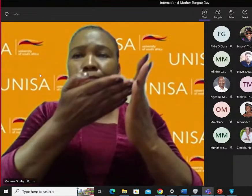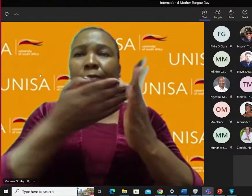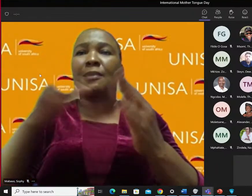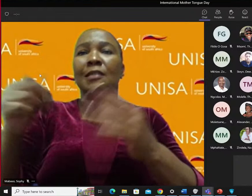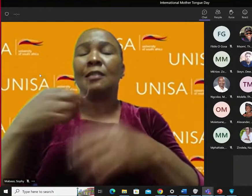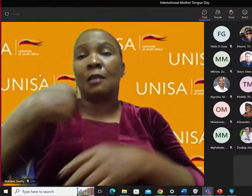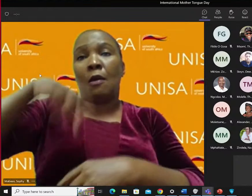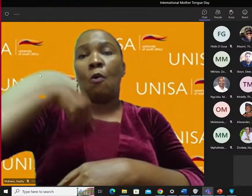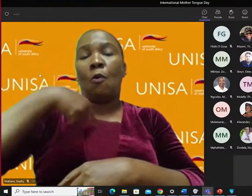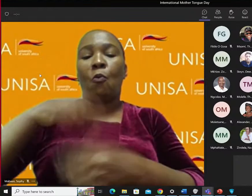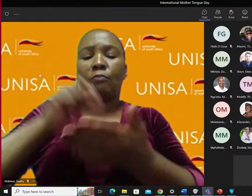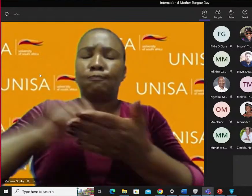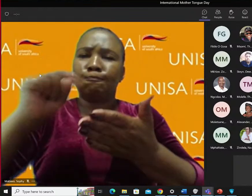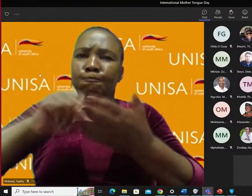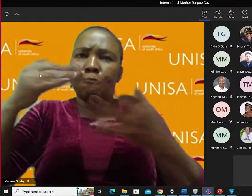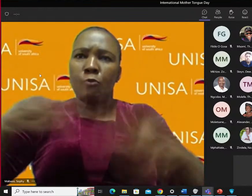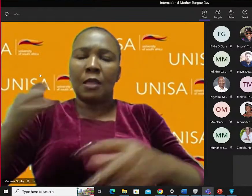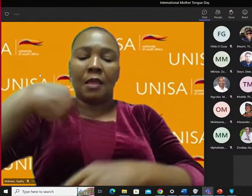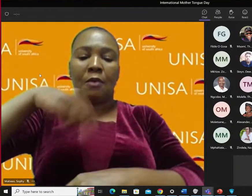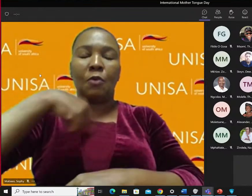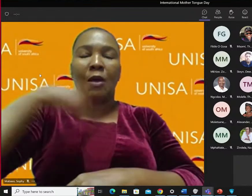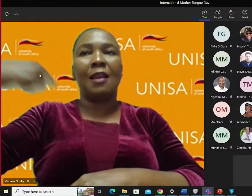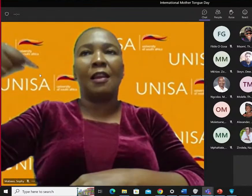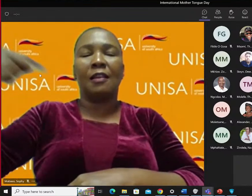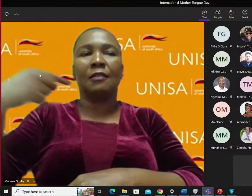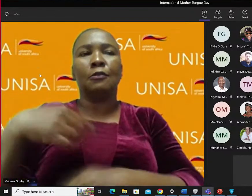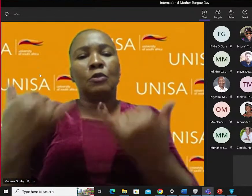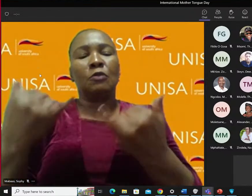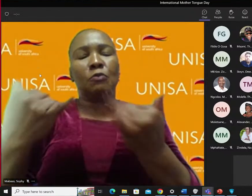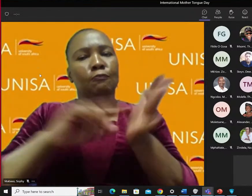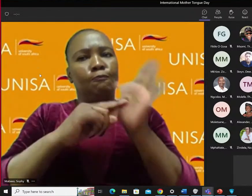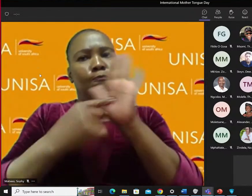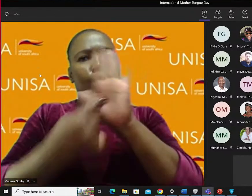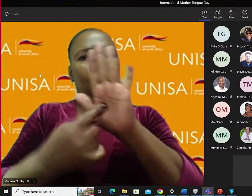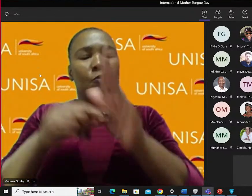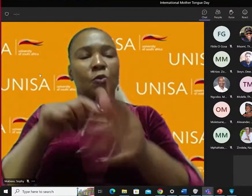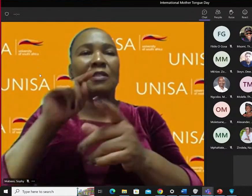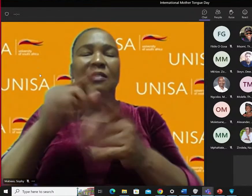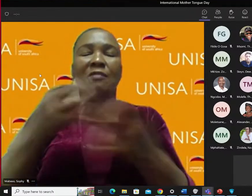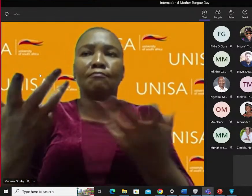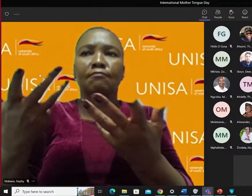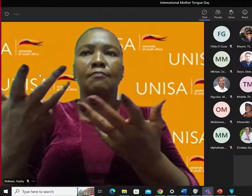languages, and today we want to showcase that.